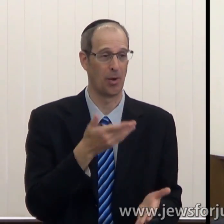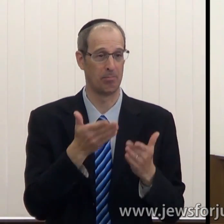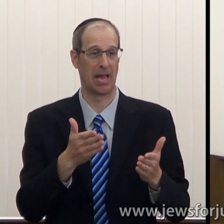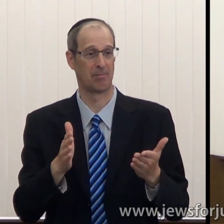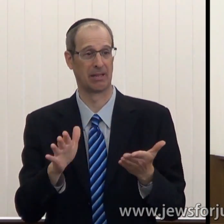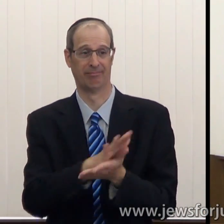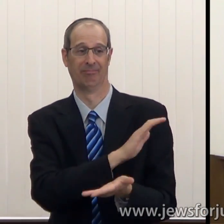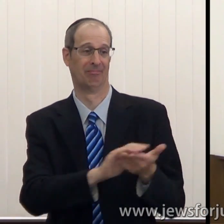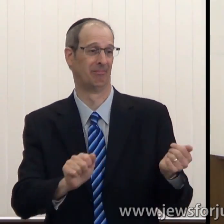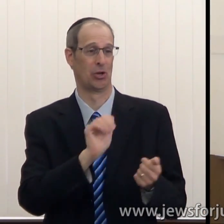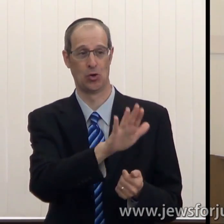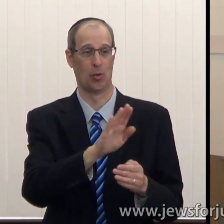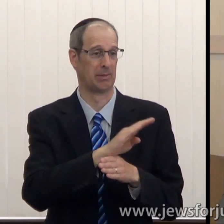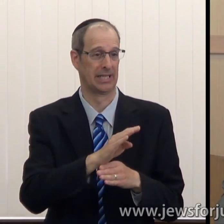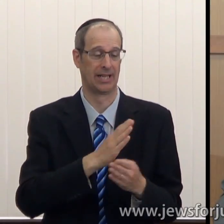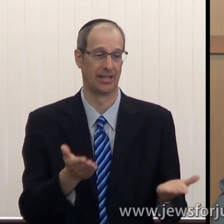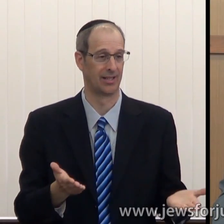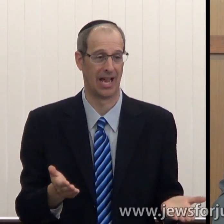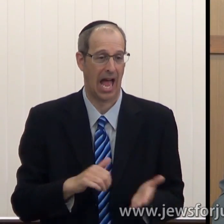your business."